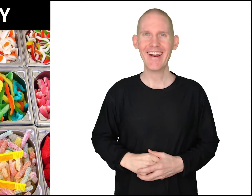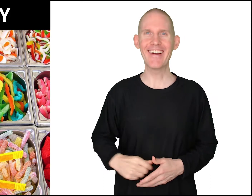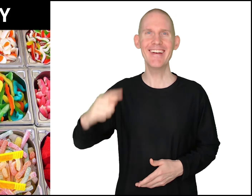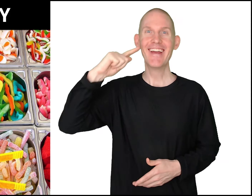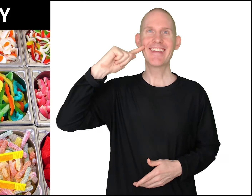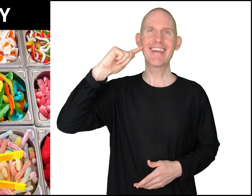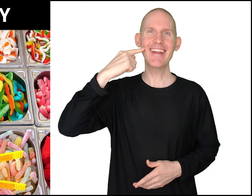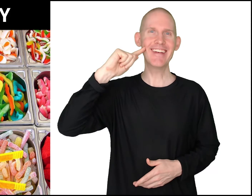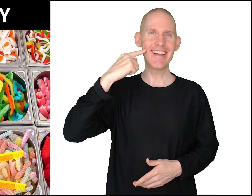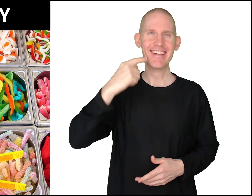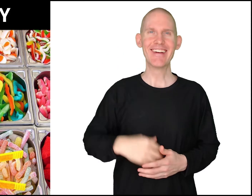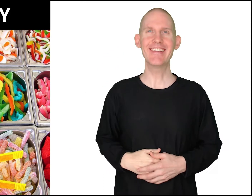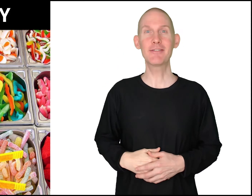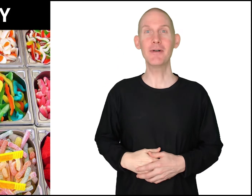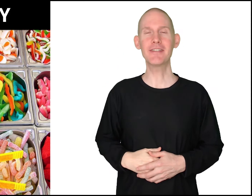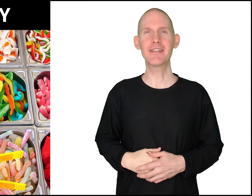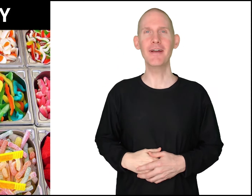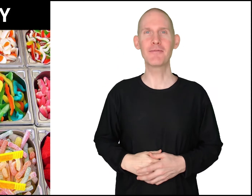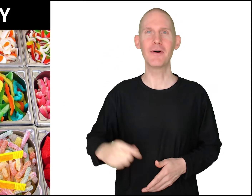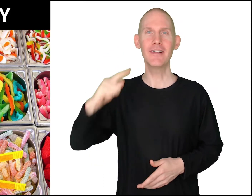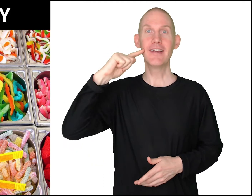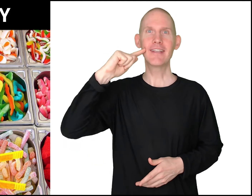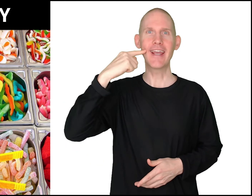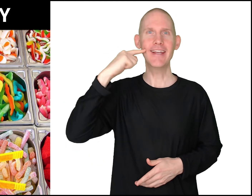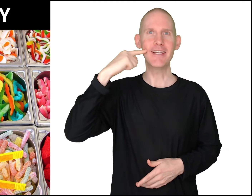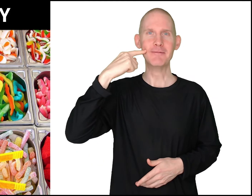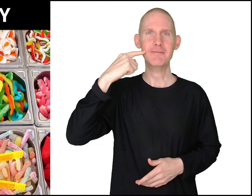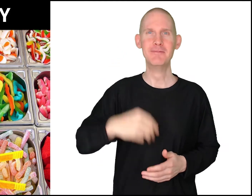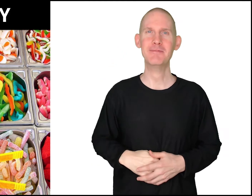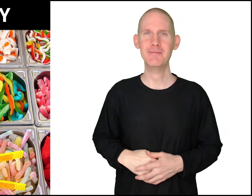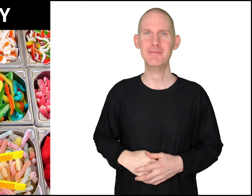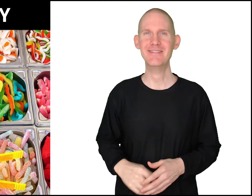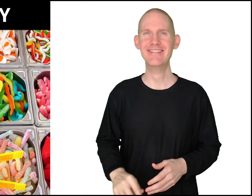right, candy. This was the sign for candy.